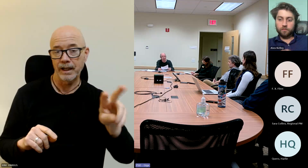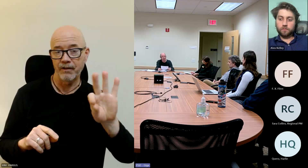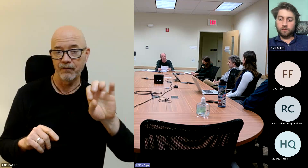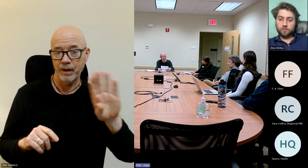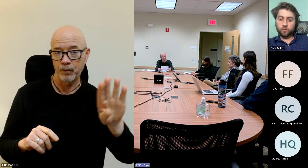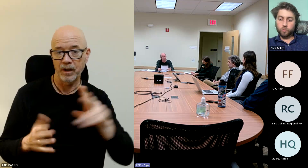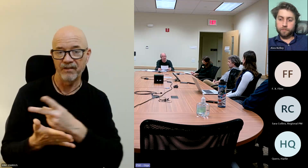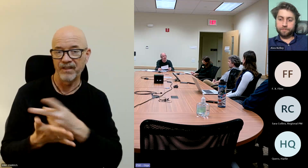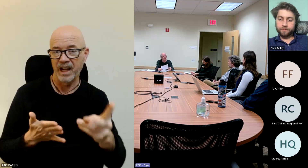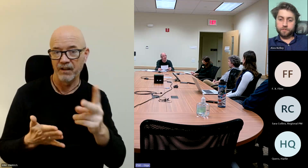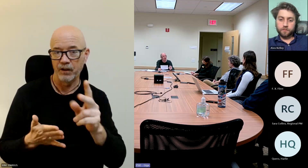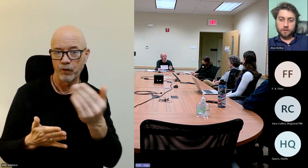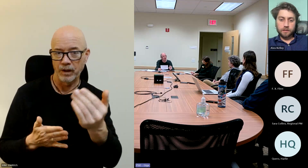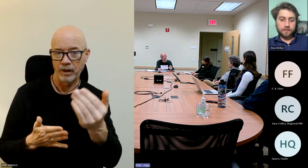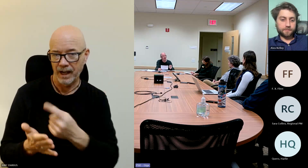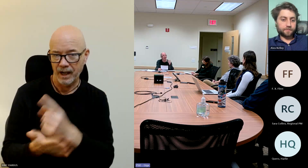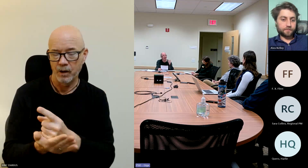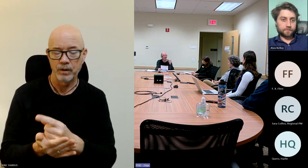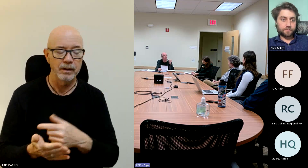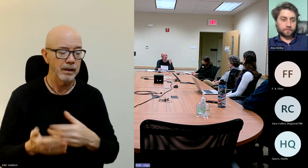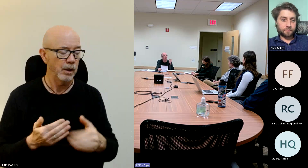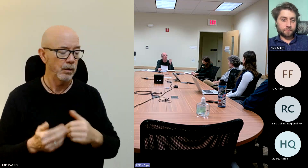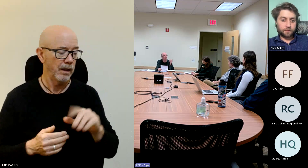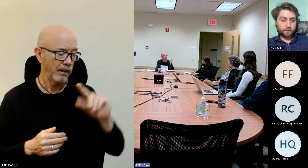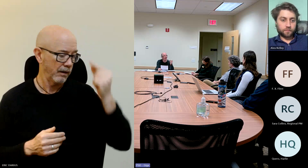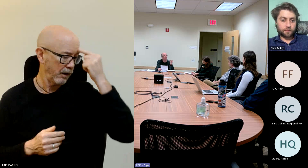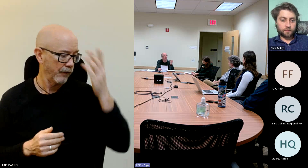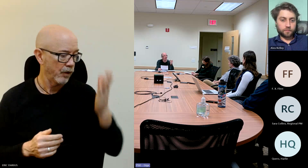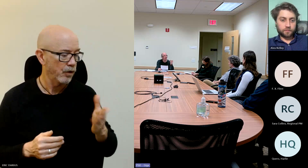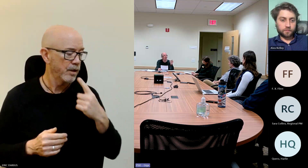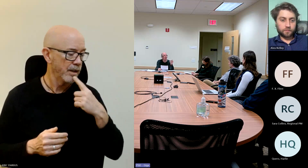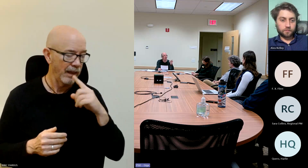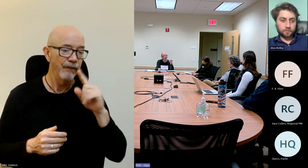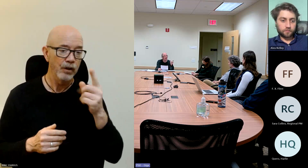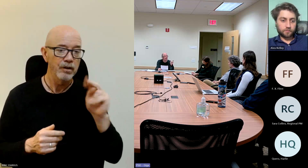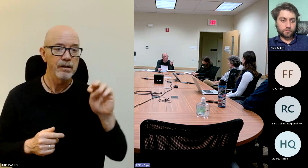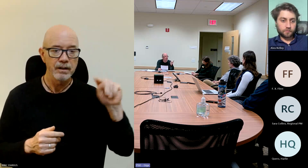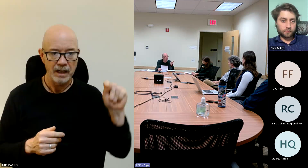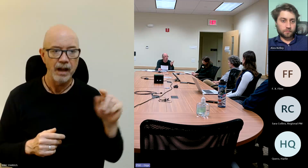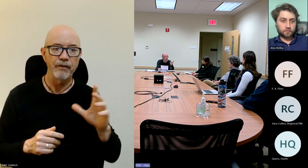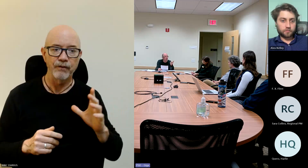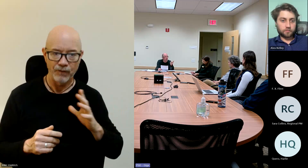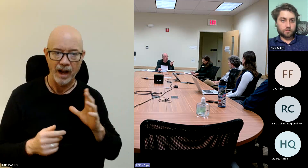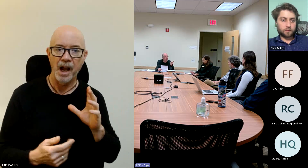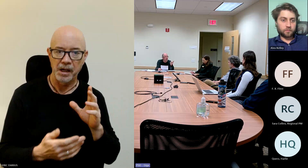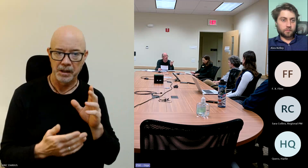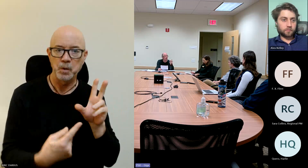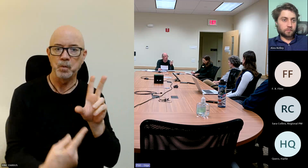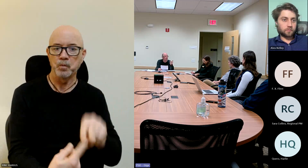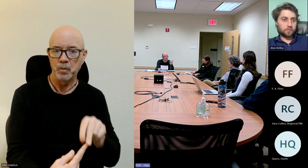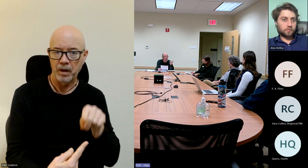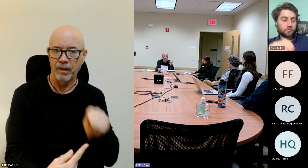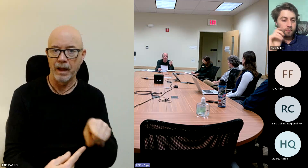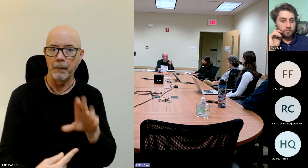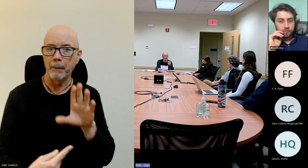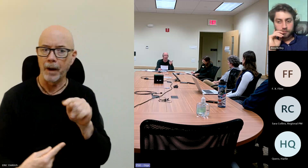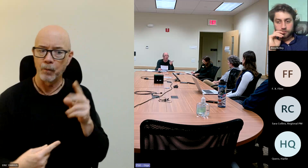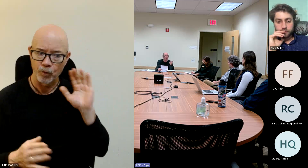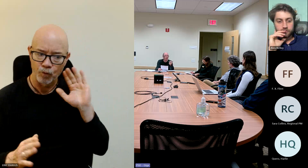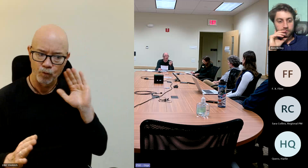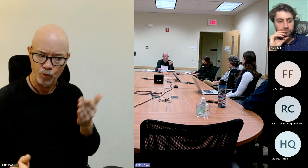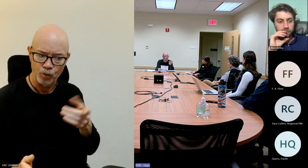in 2017, even though we had evidence ahead of time that there was not a disaster recovery plan. It was missing.